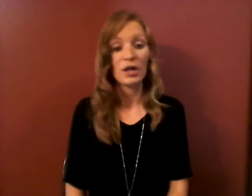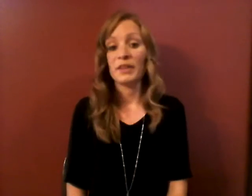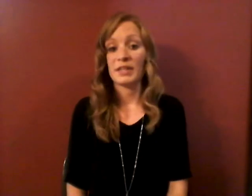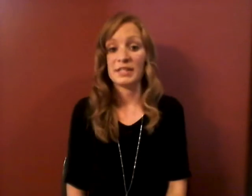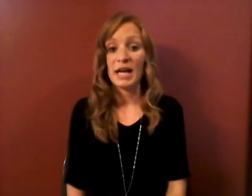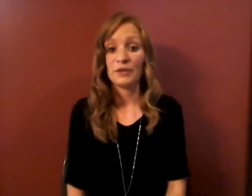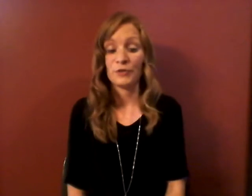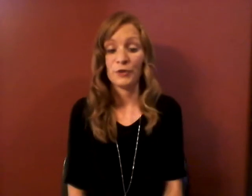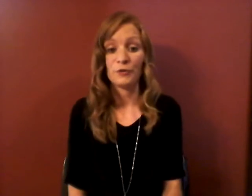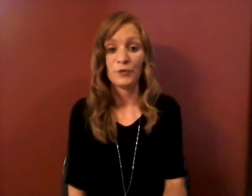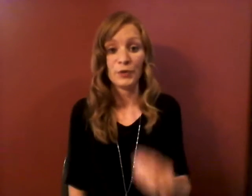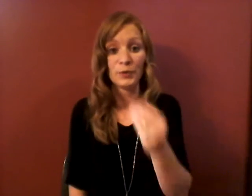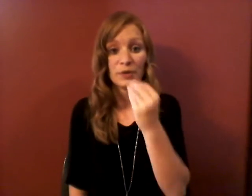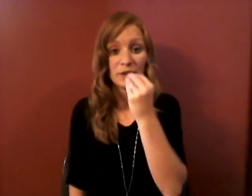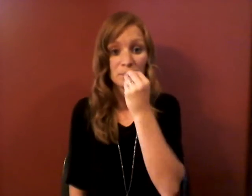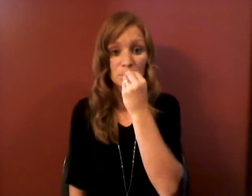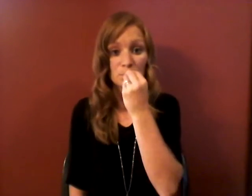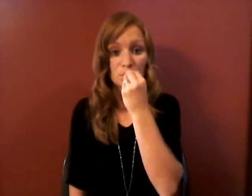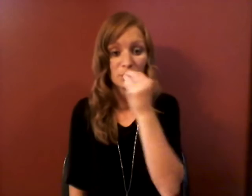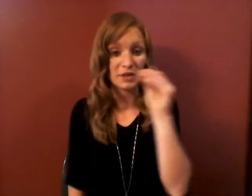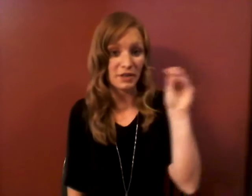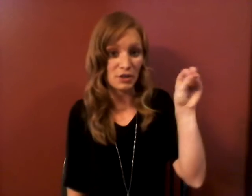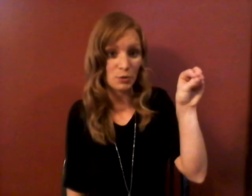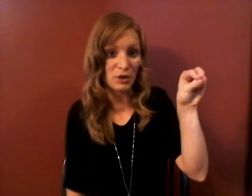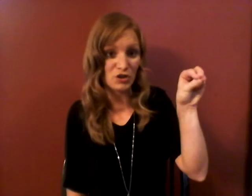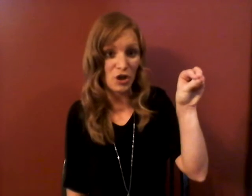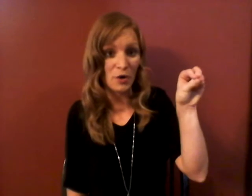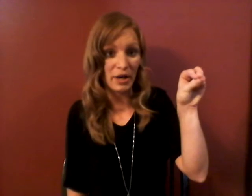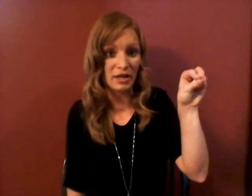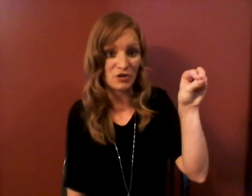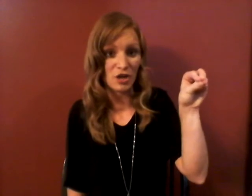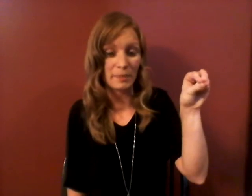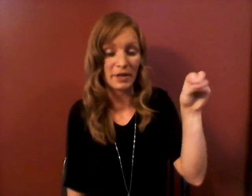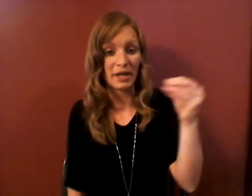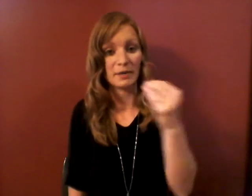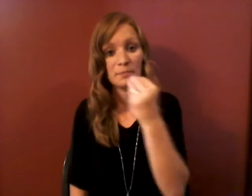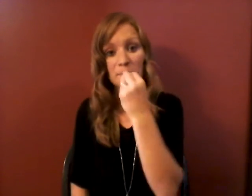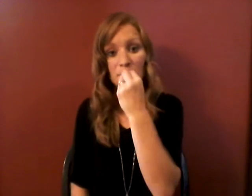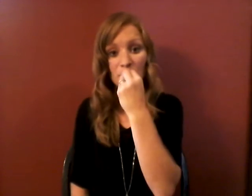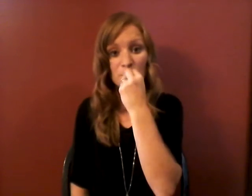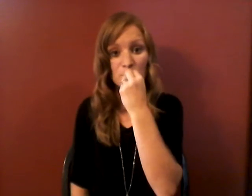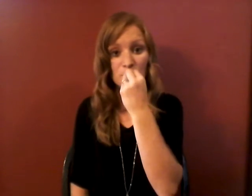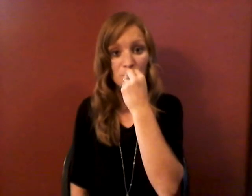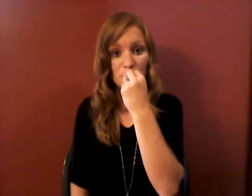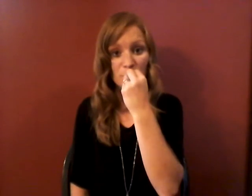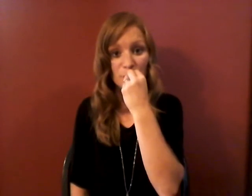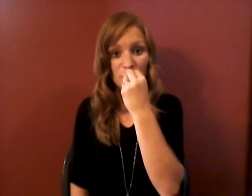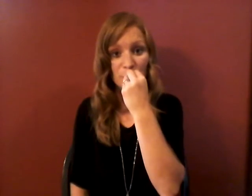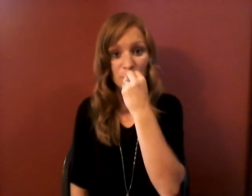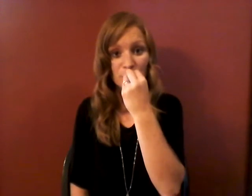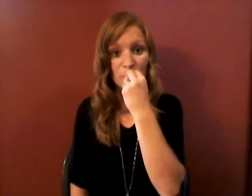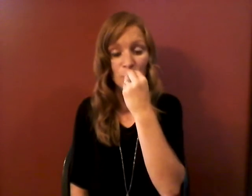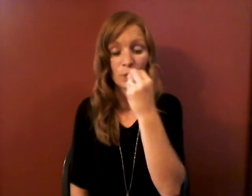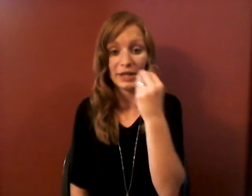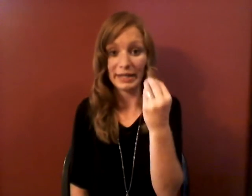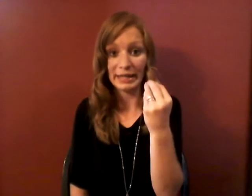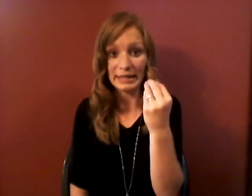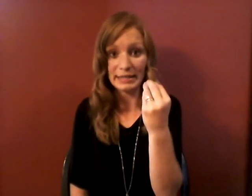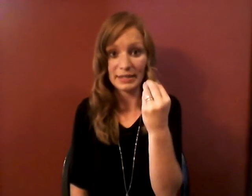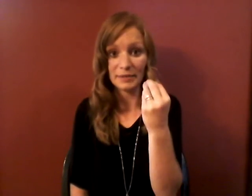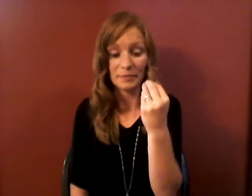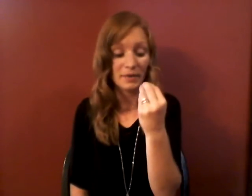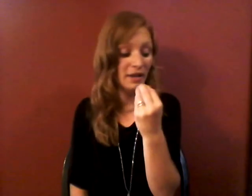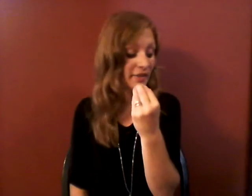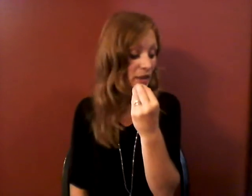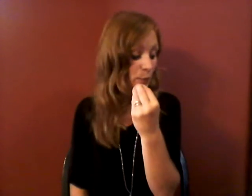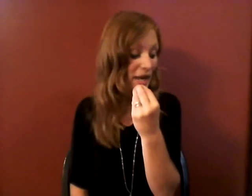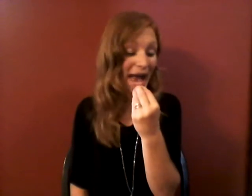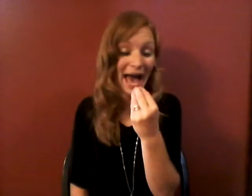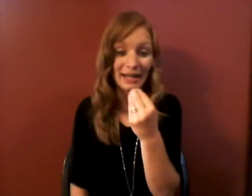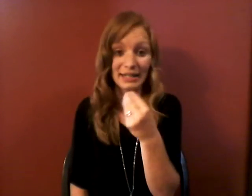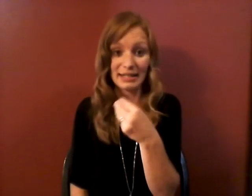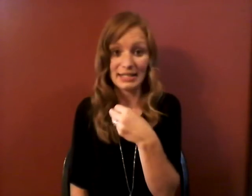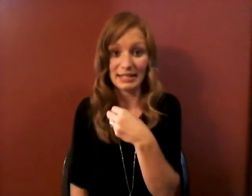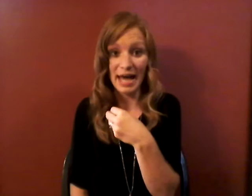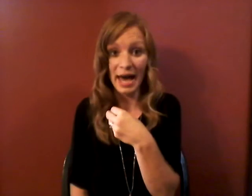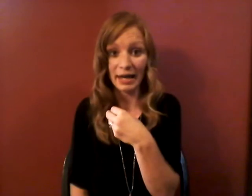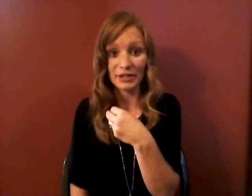The sign for food, get that squished O hand shape again. Food or eat. Then we added snack to